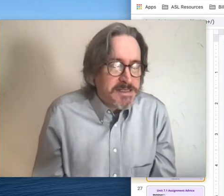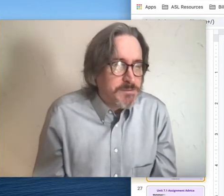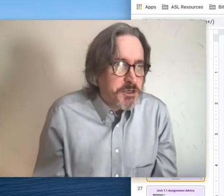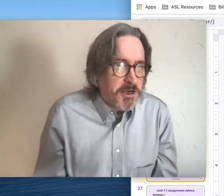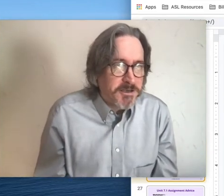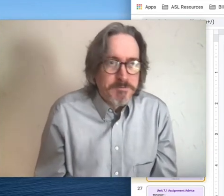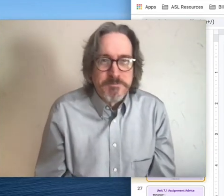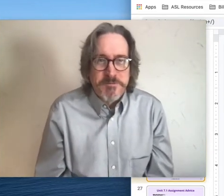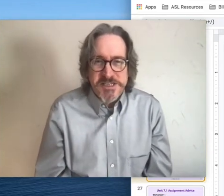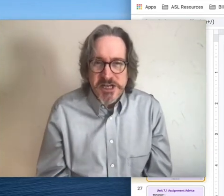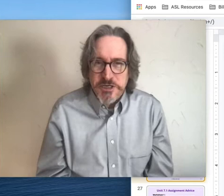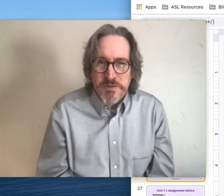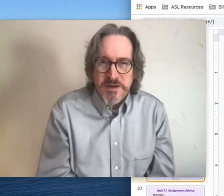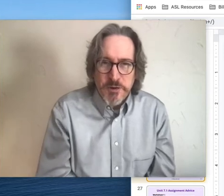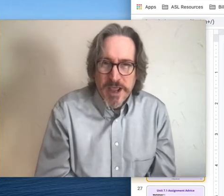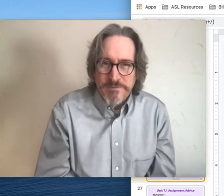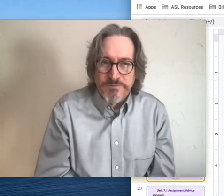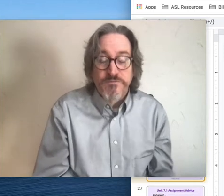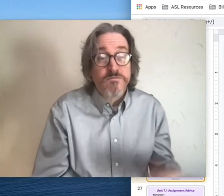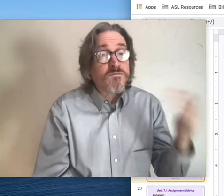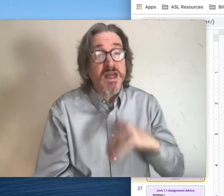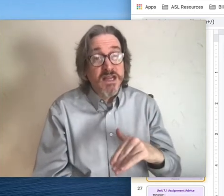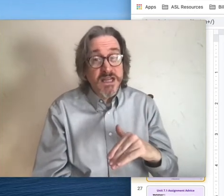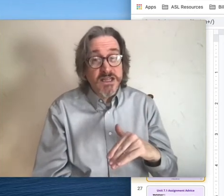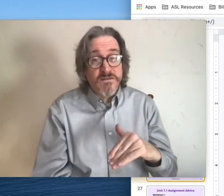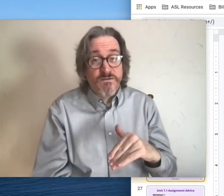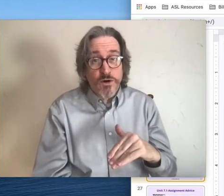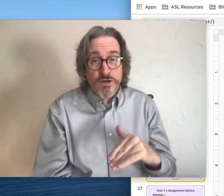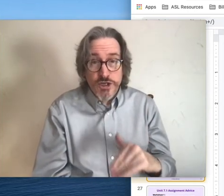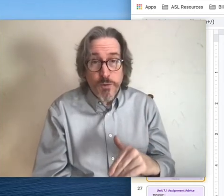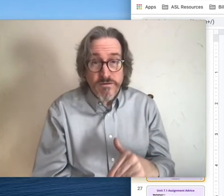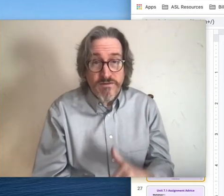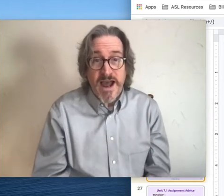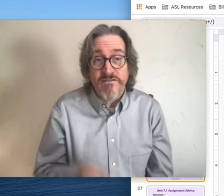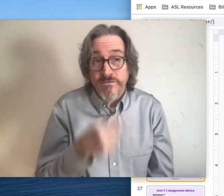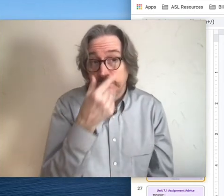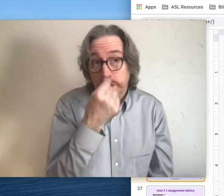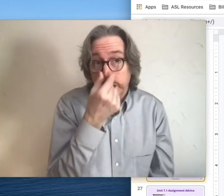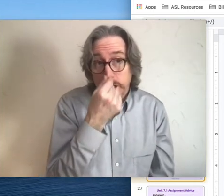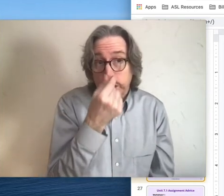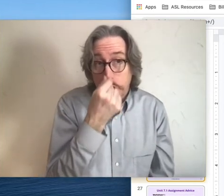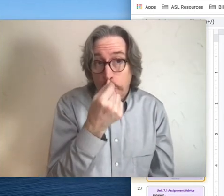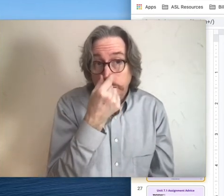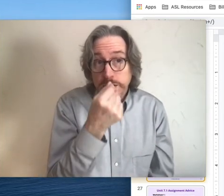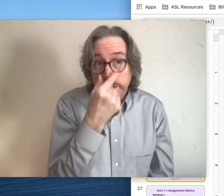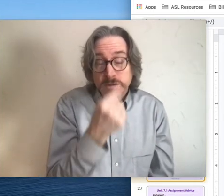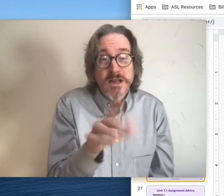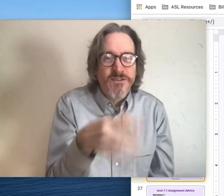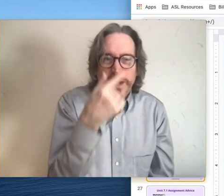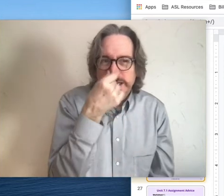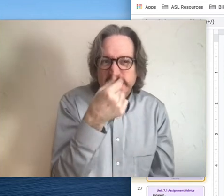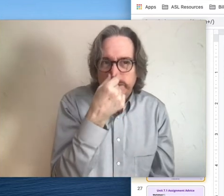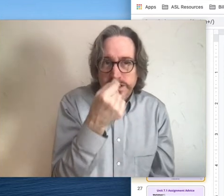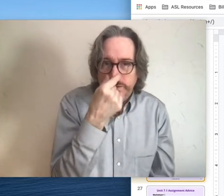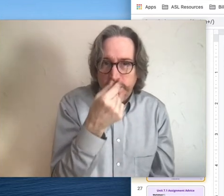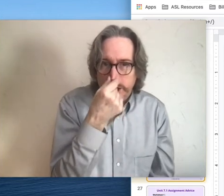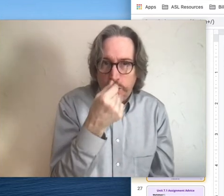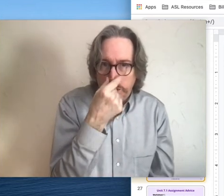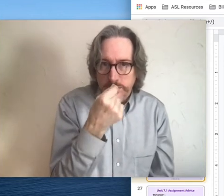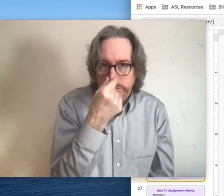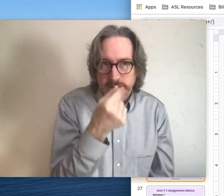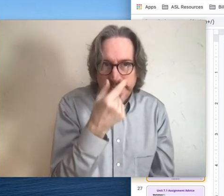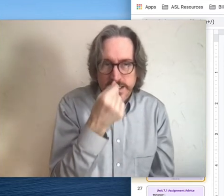It seems an odd discussion, but okay. For 2.5, cold, if you've got the sniffles, if you've